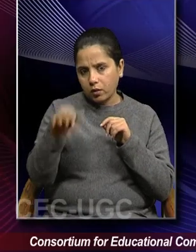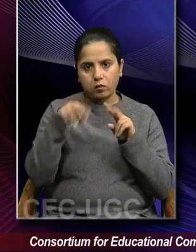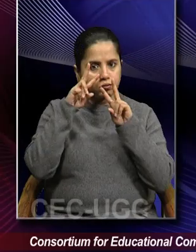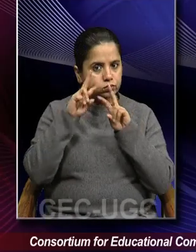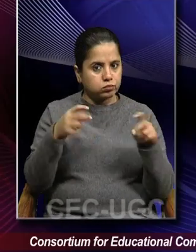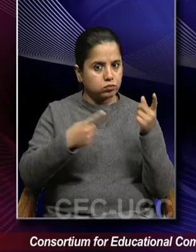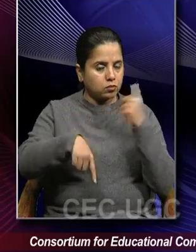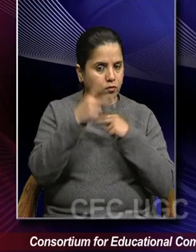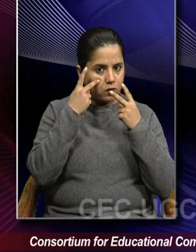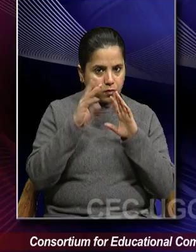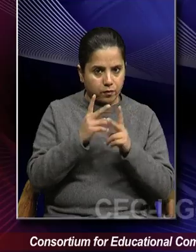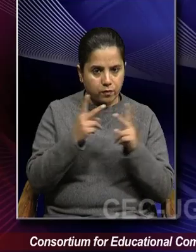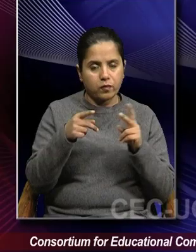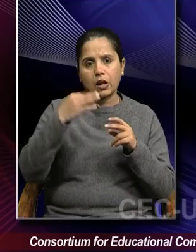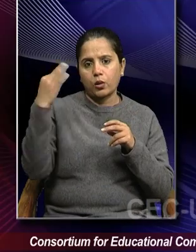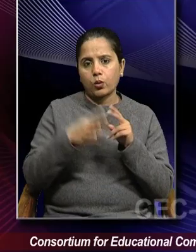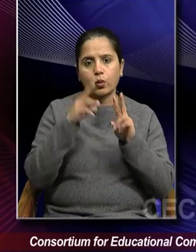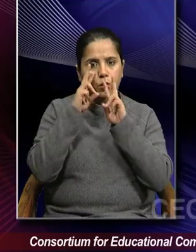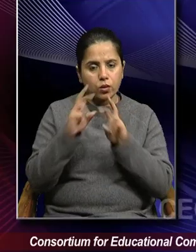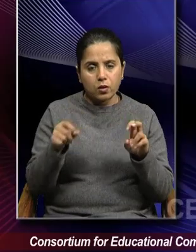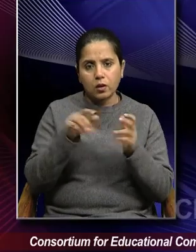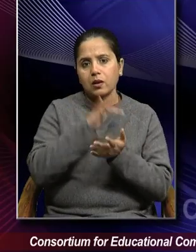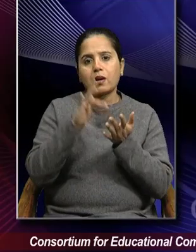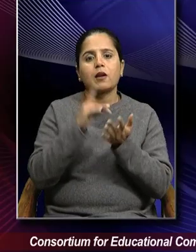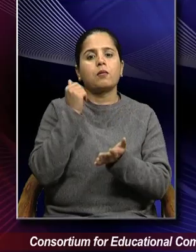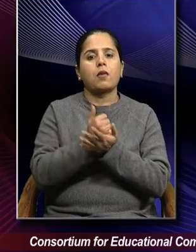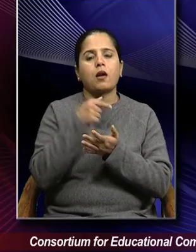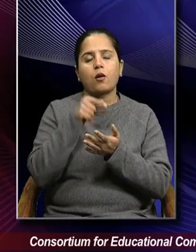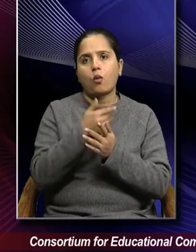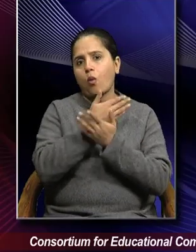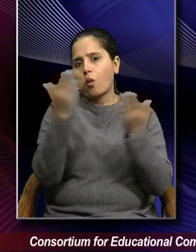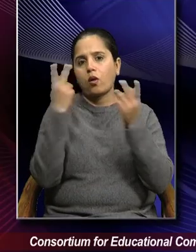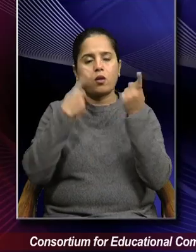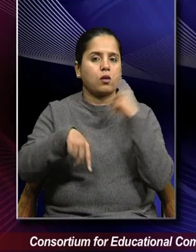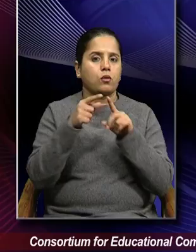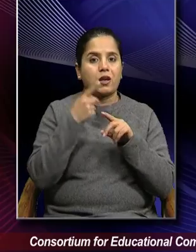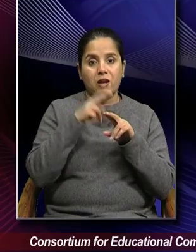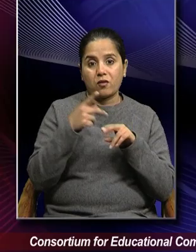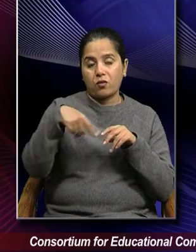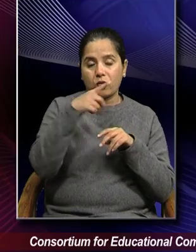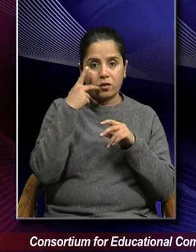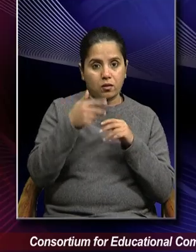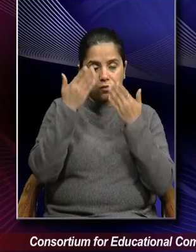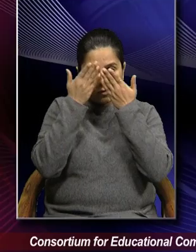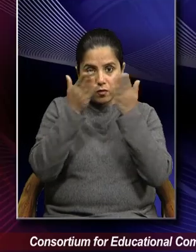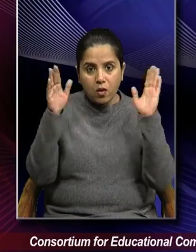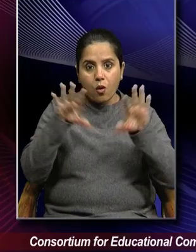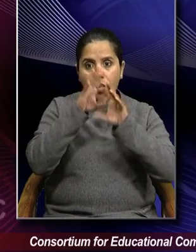is being researched by the central banks across the globe. So if we look at the broad categories